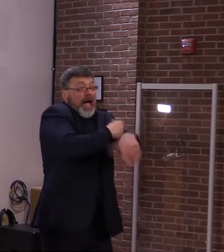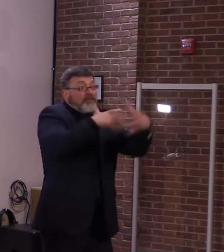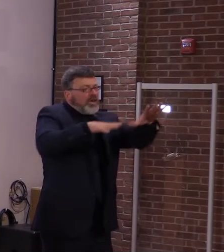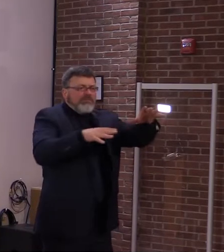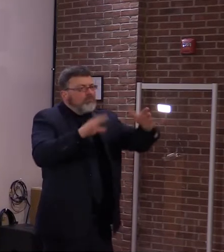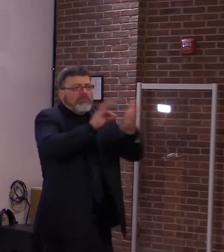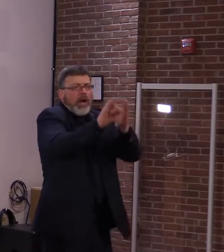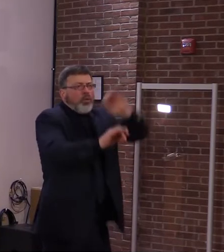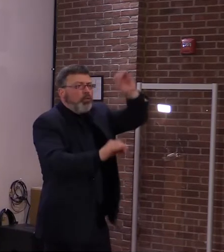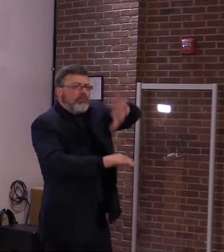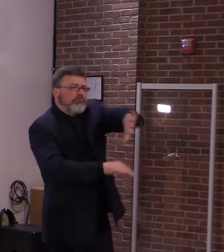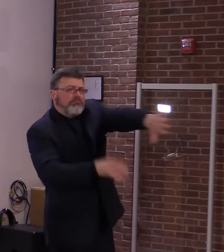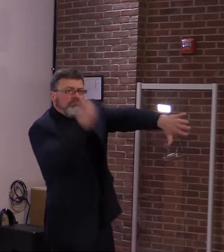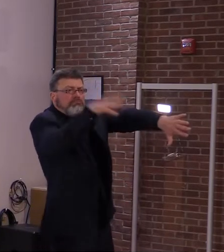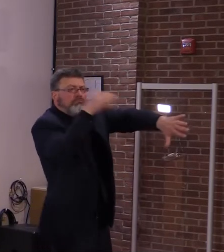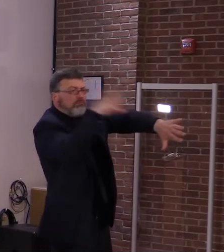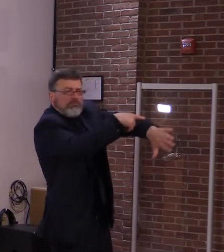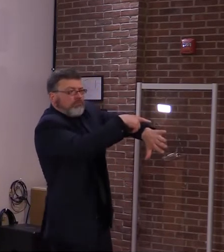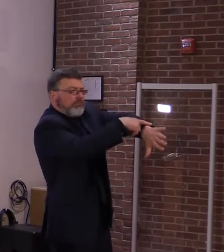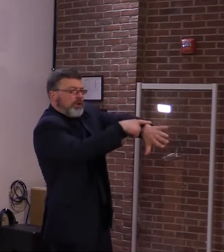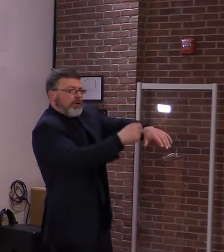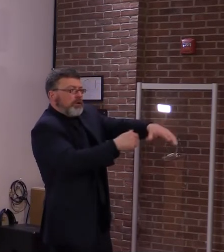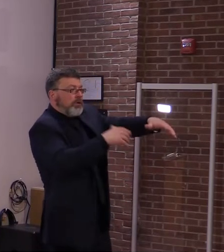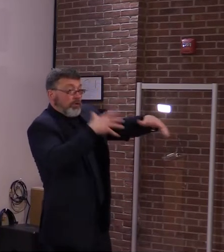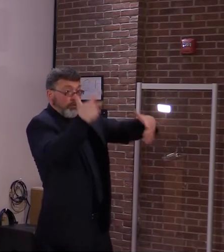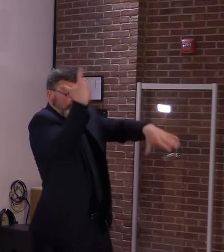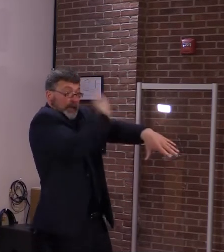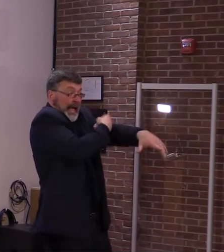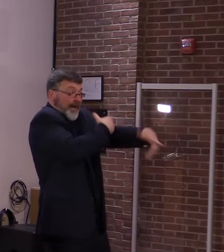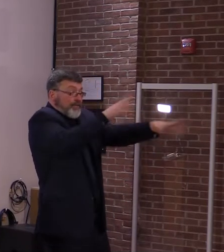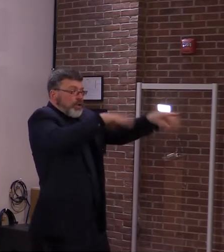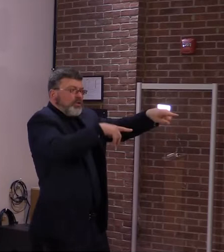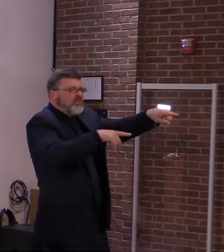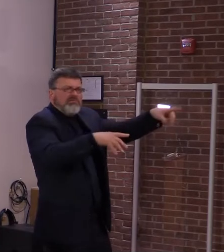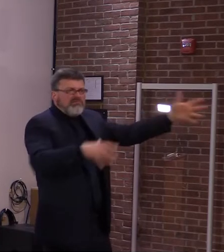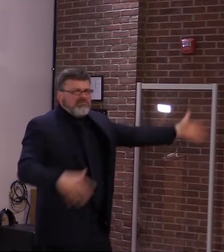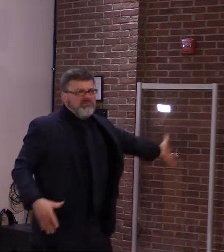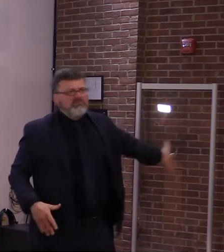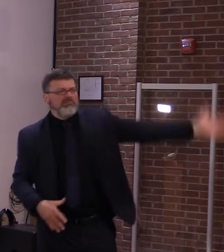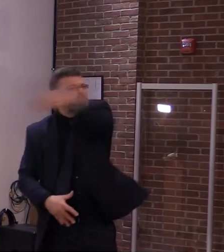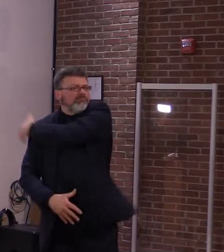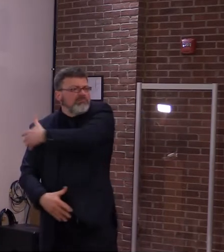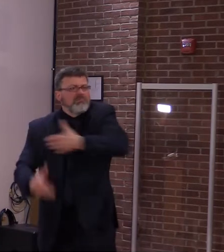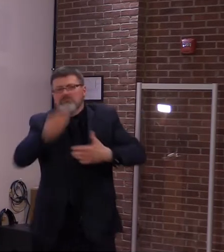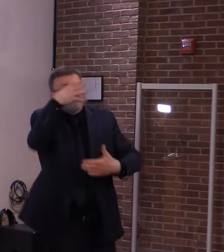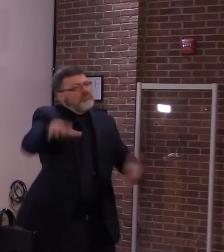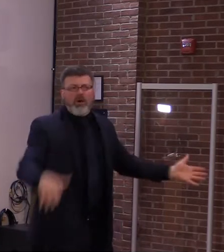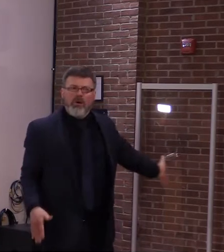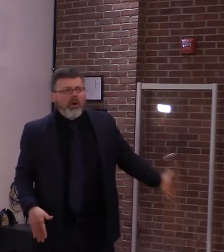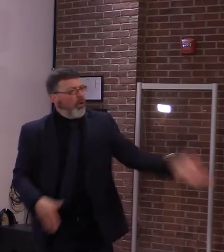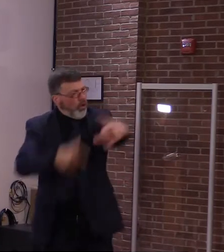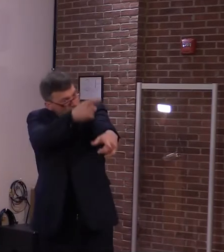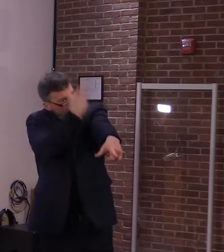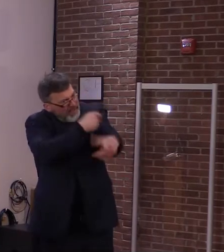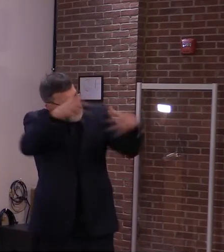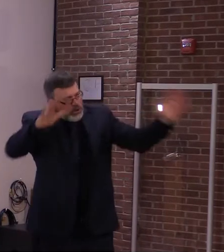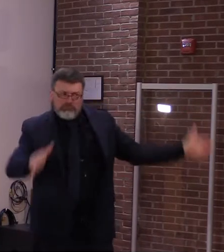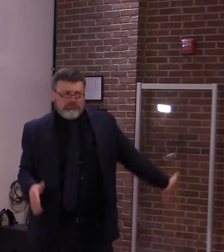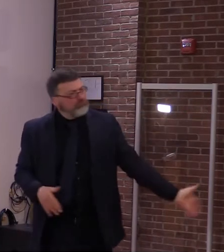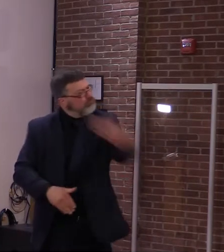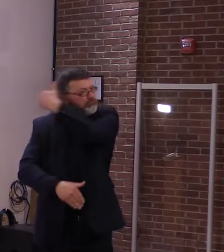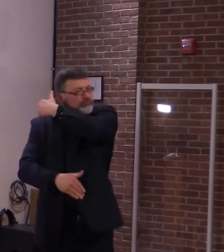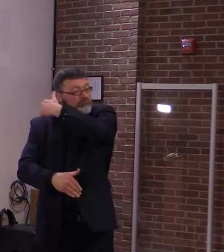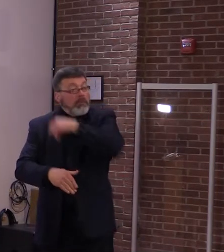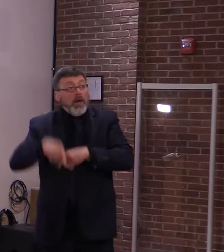Governor, I was actually hoping maybe Secretary Moore would sign in, join in, but I do believe it's as of May 1st we go to that 300, just to be